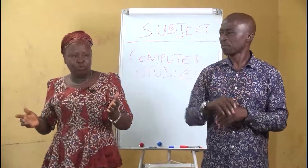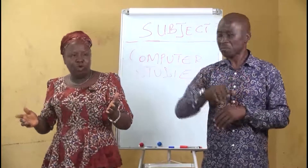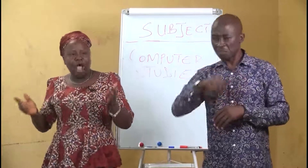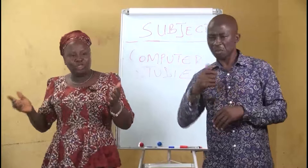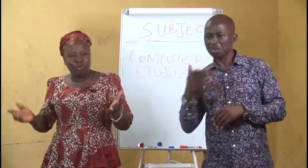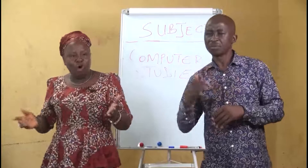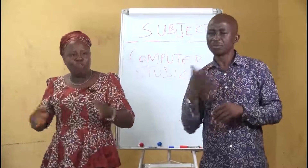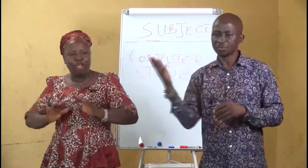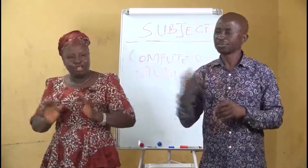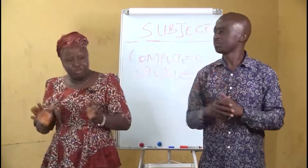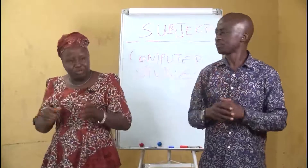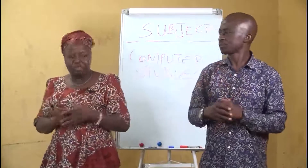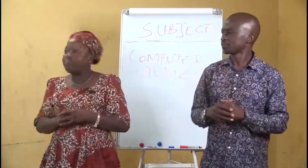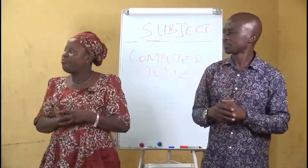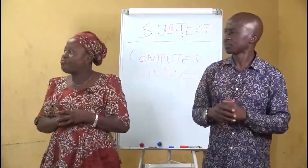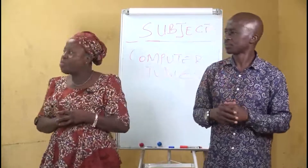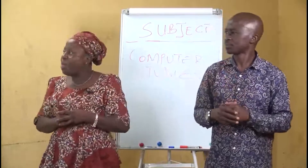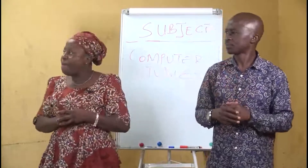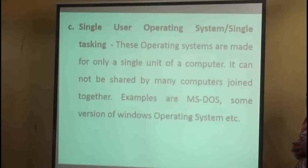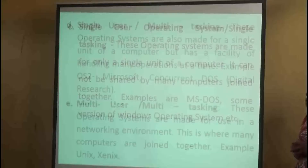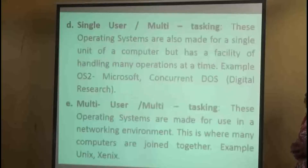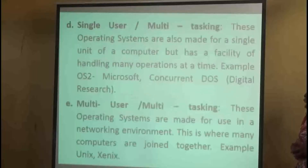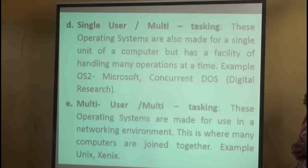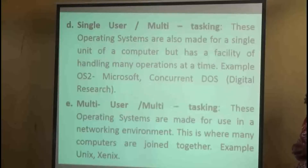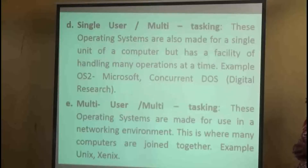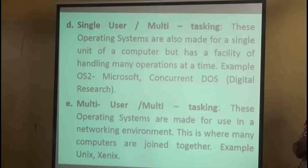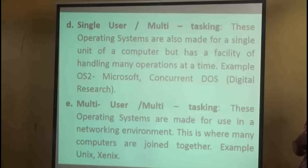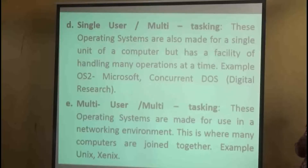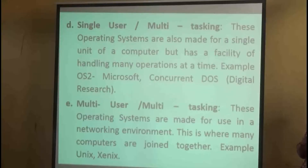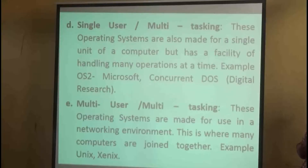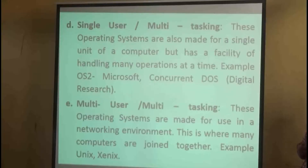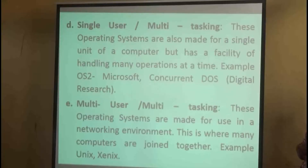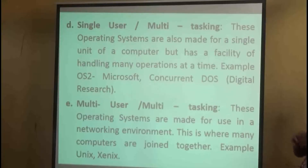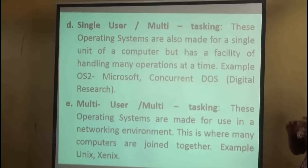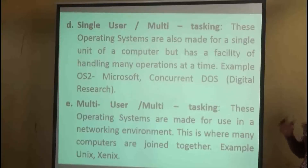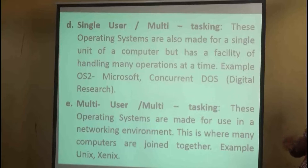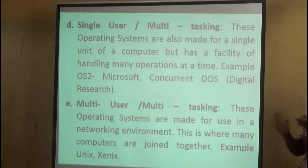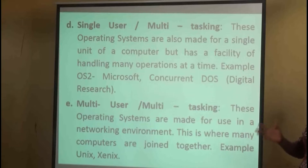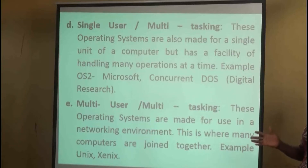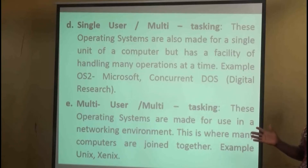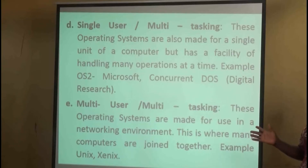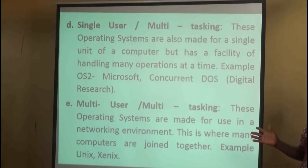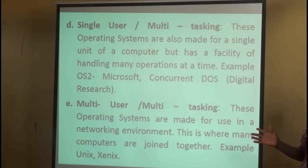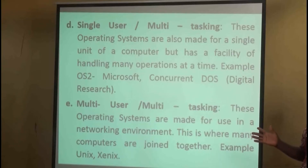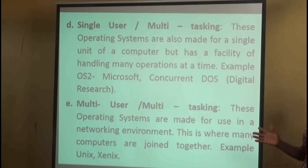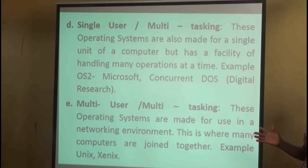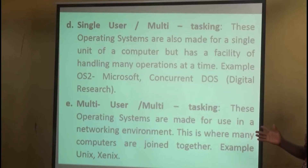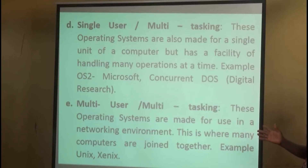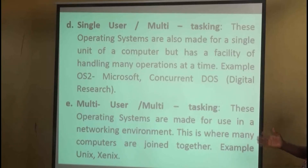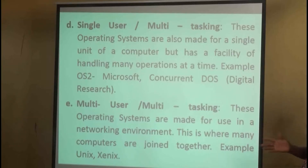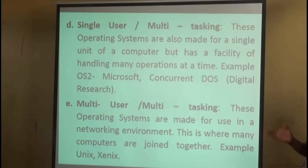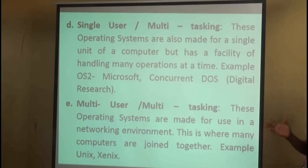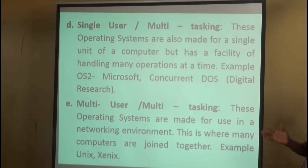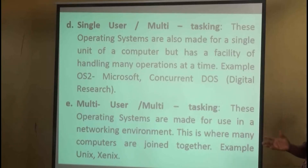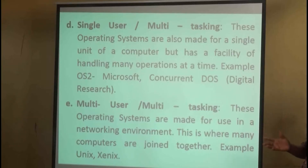type, and so on and so forth. Now, single user multitasking.